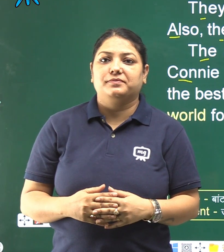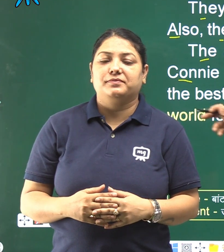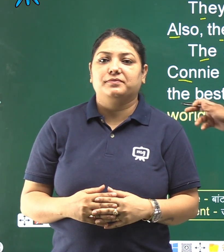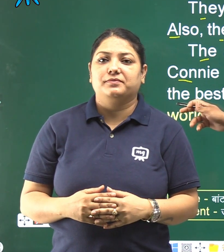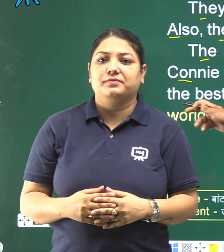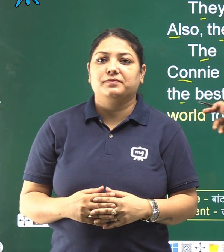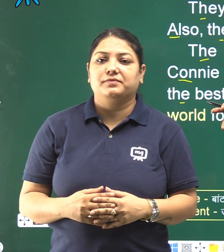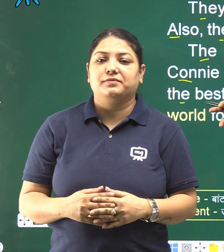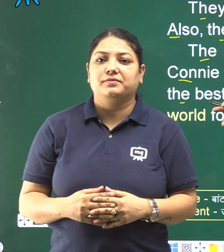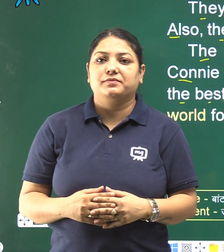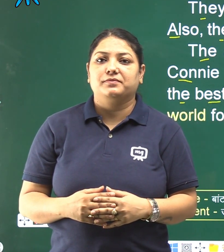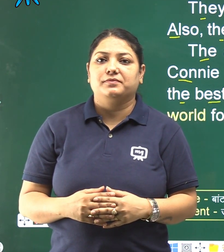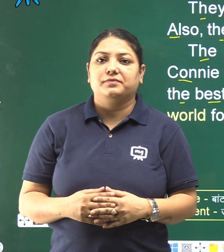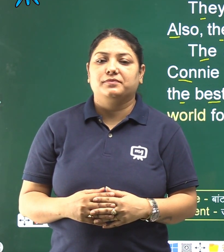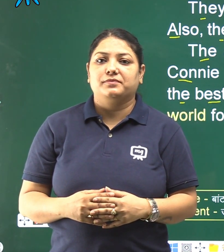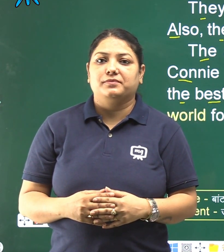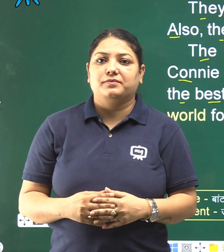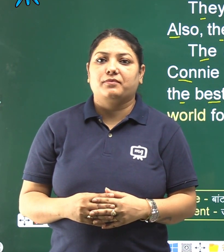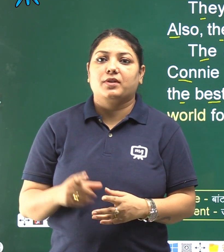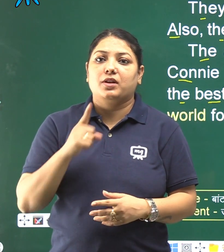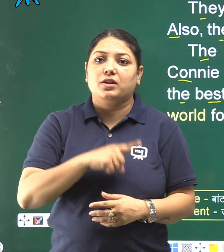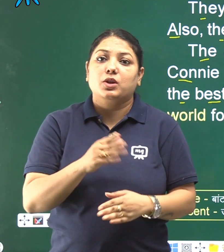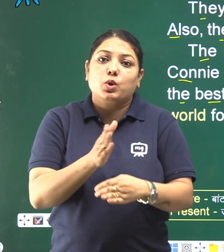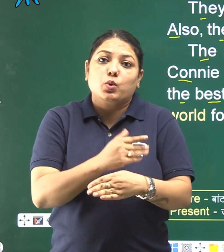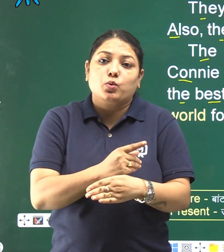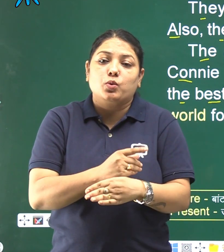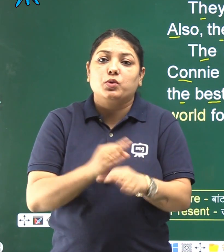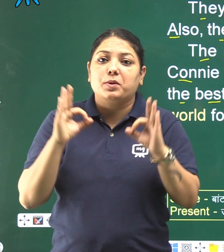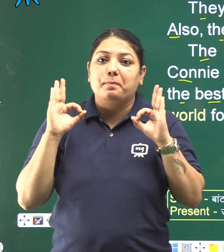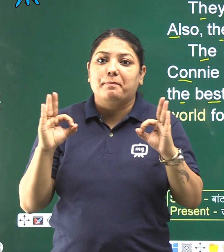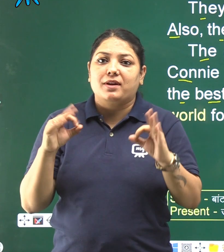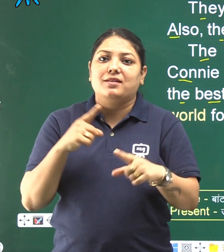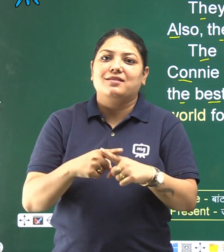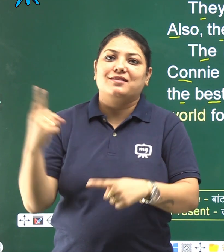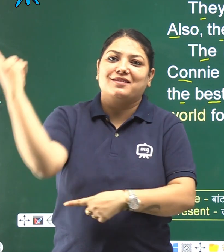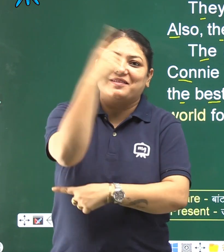This was the best Christmas present